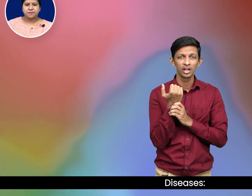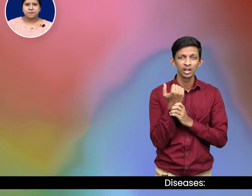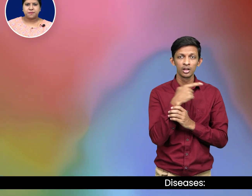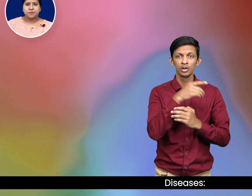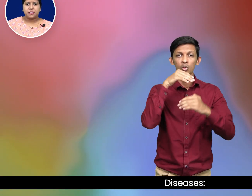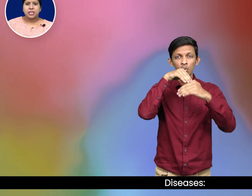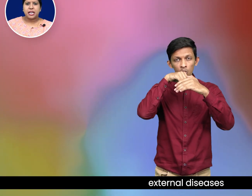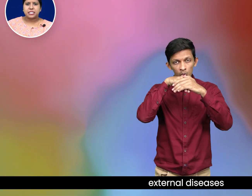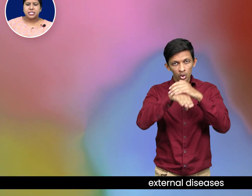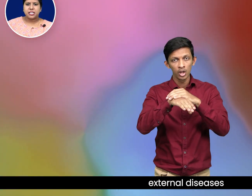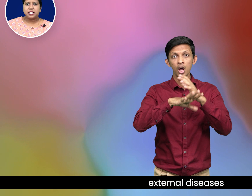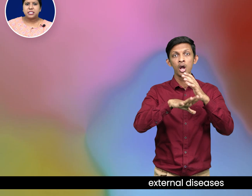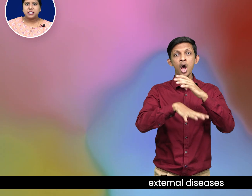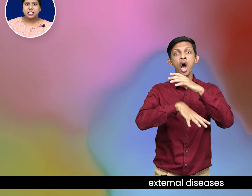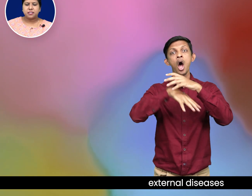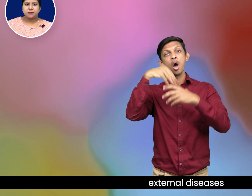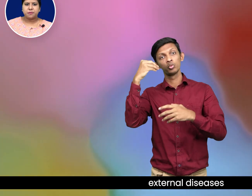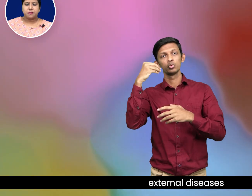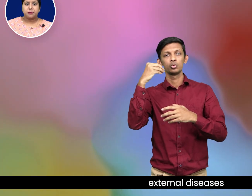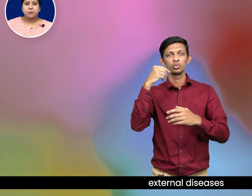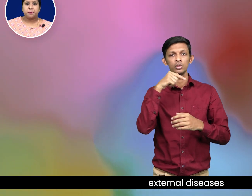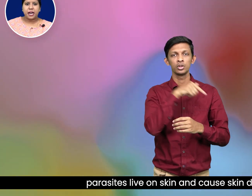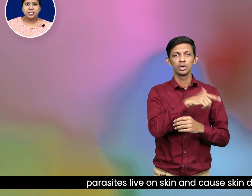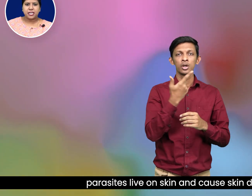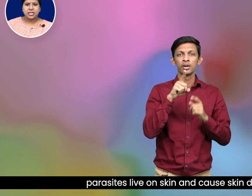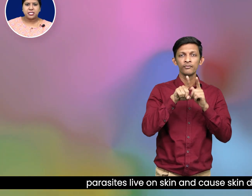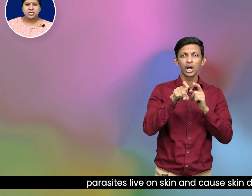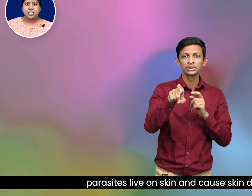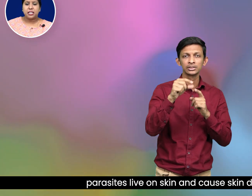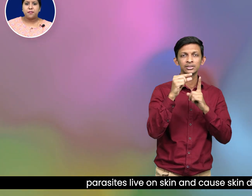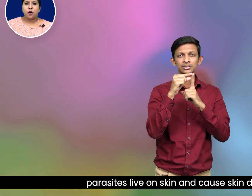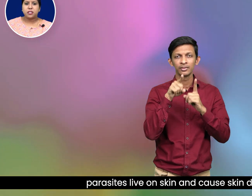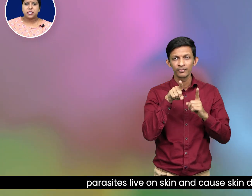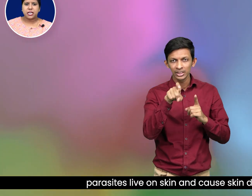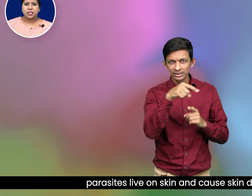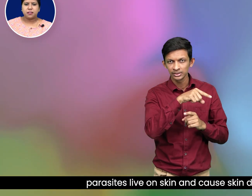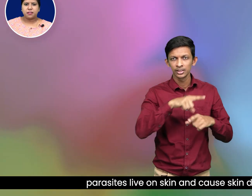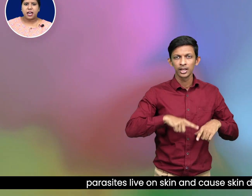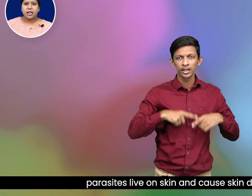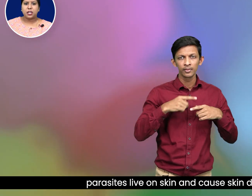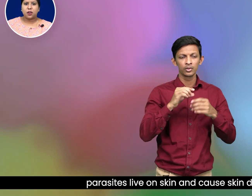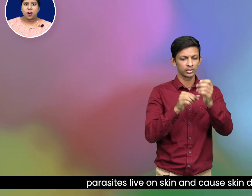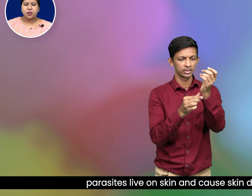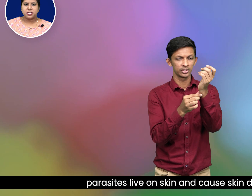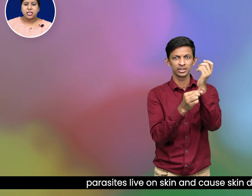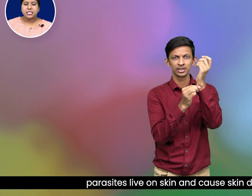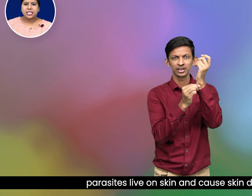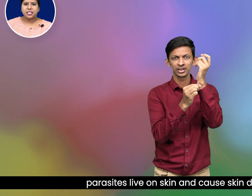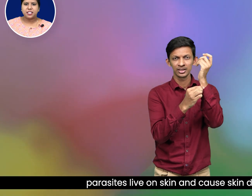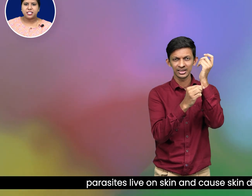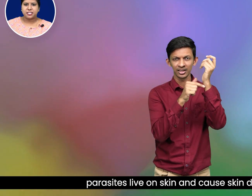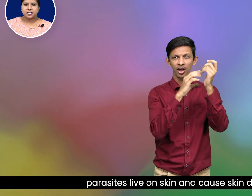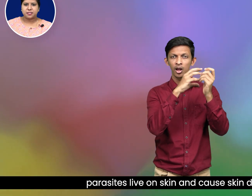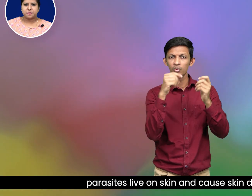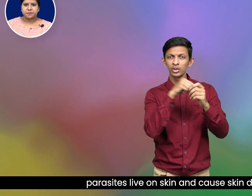Diseases. External diseases. Parasites live on skin and cause